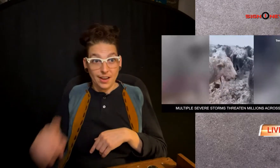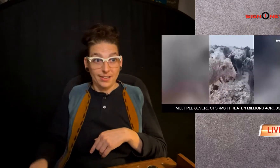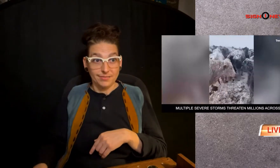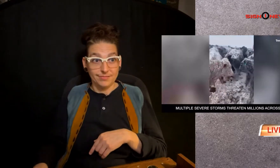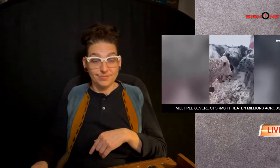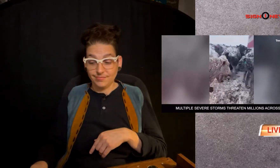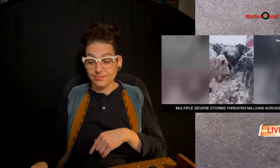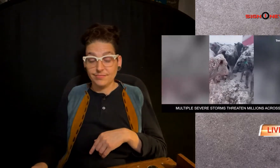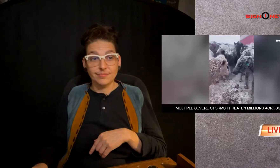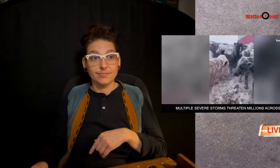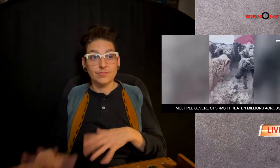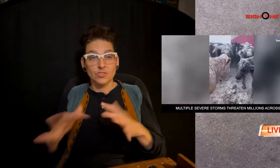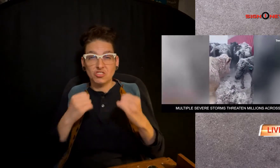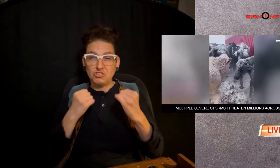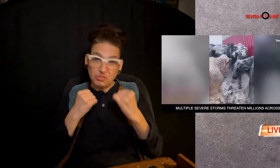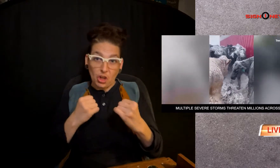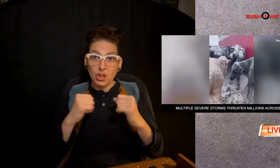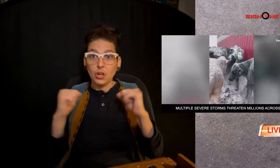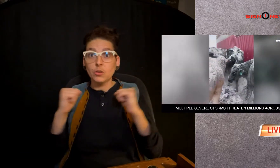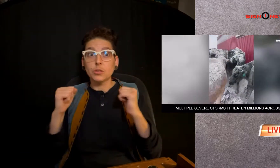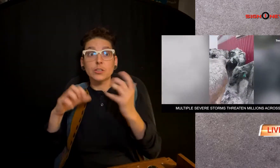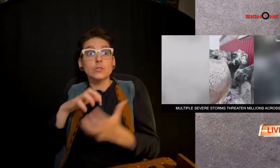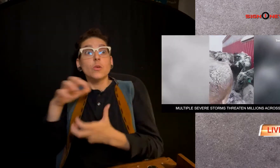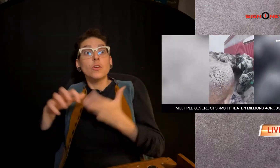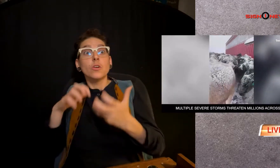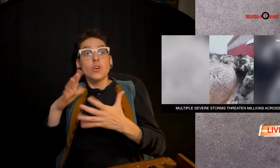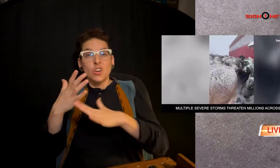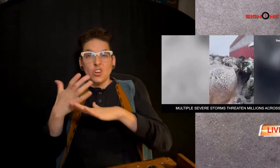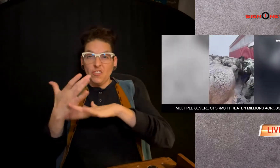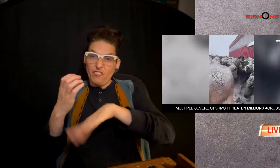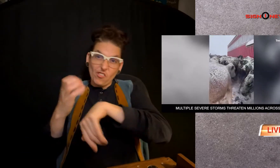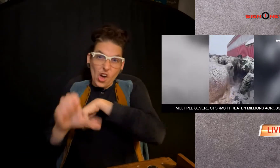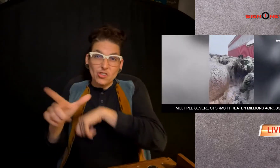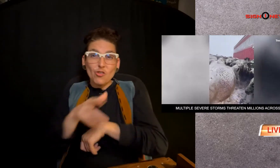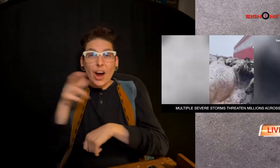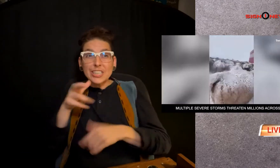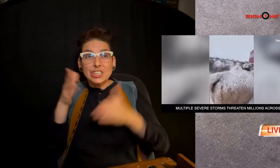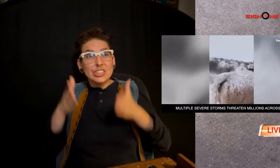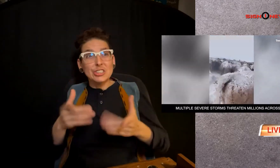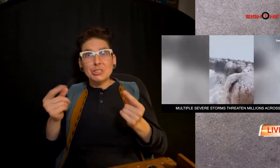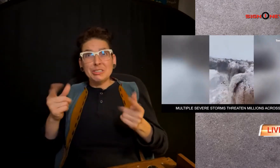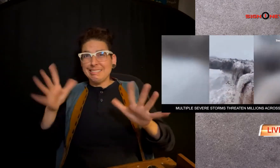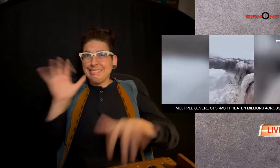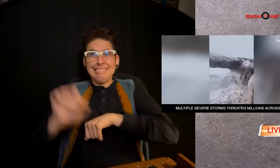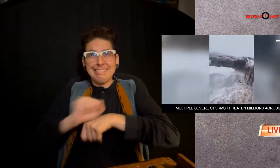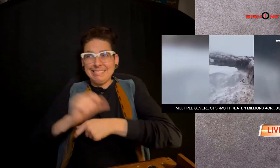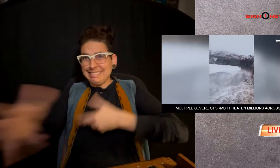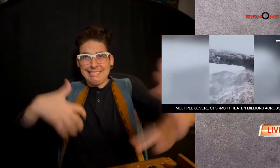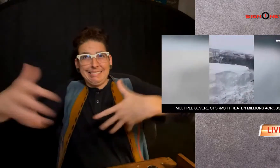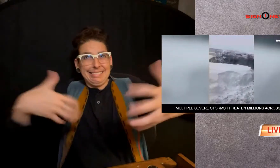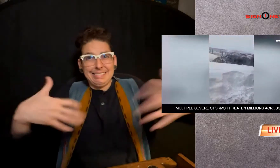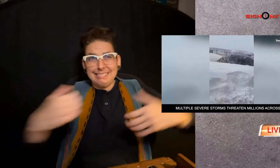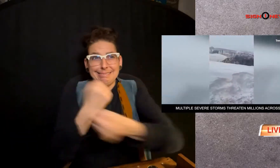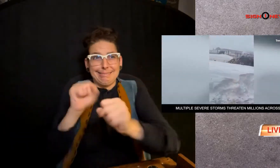In North Dakota, a strong winter storm has ranchers working